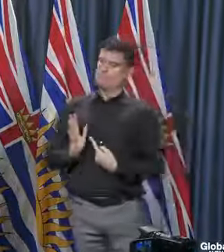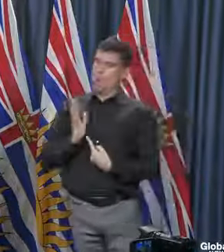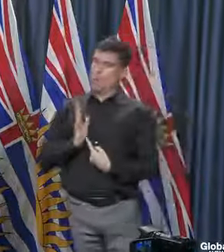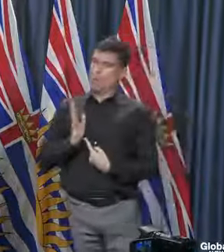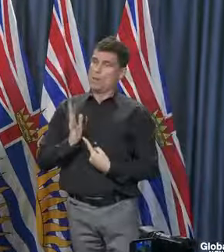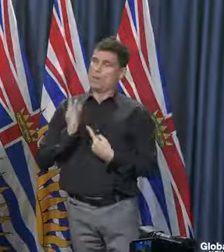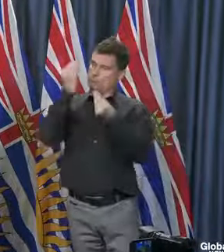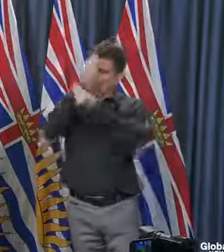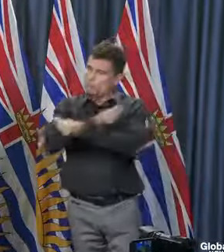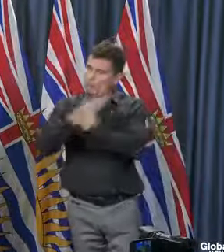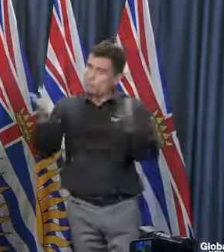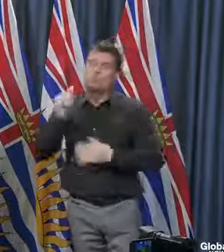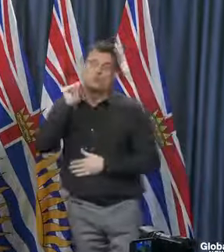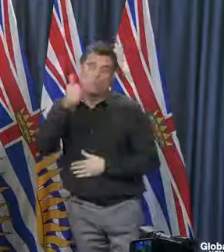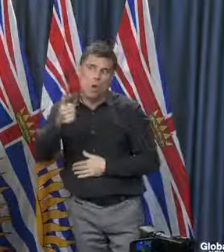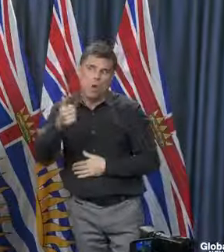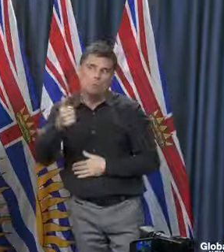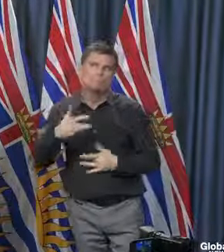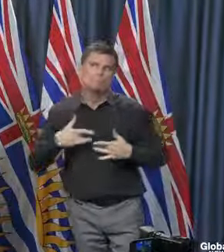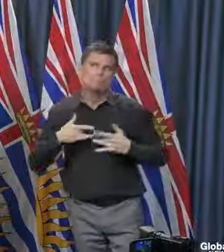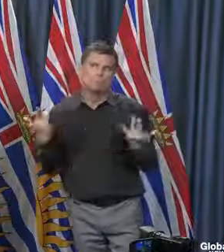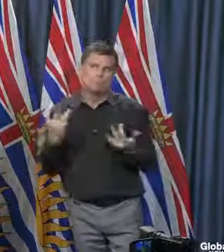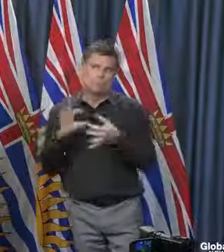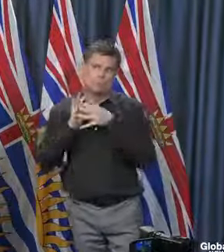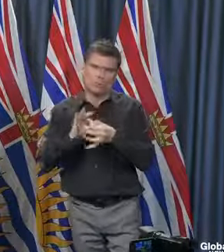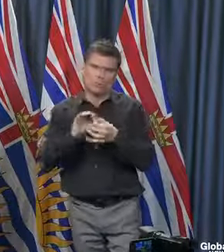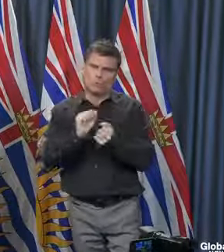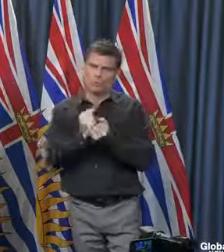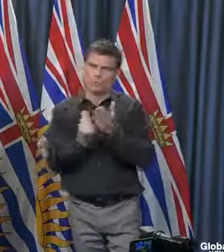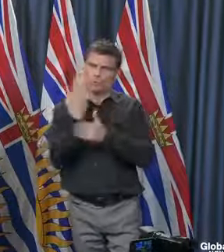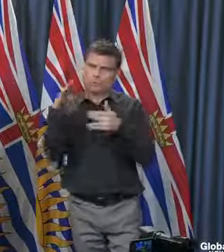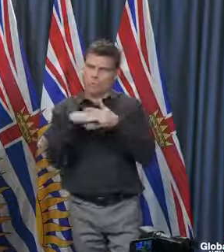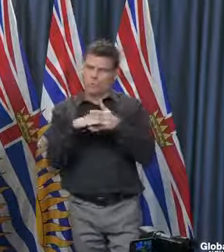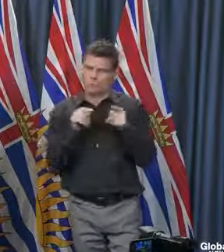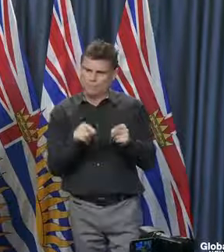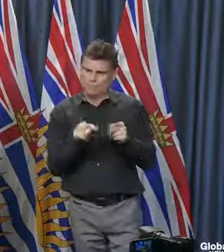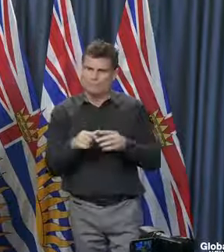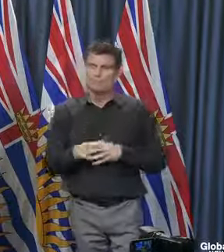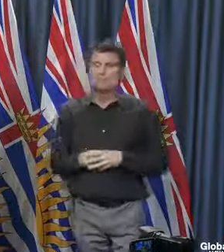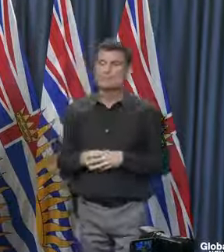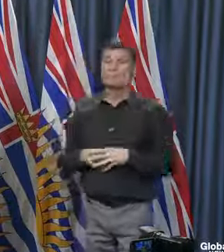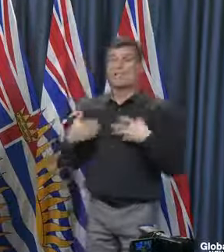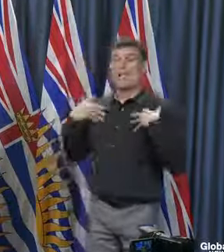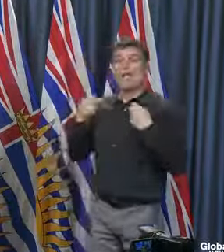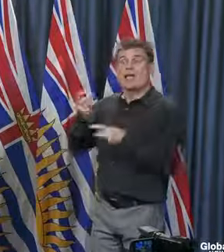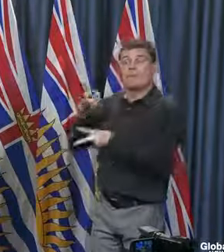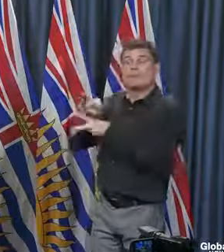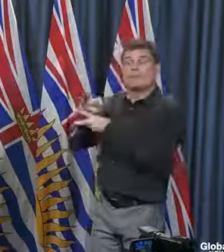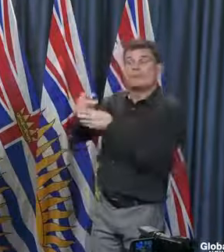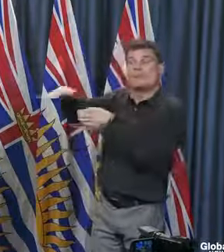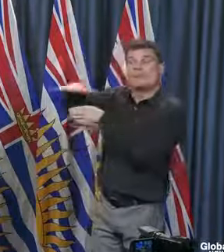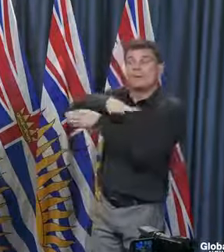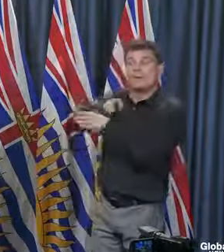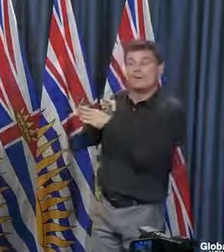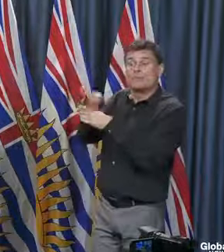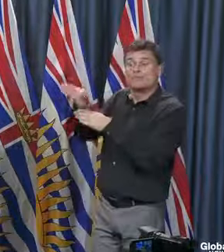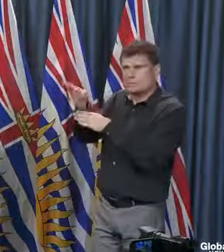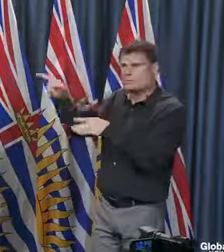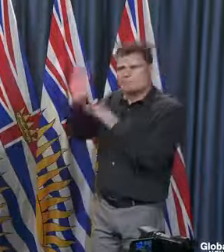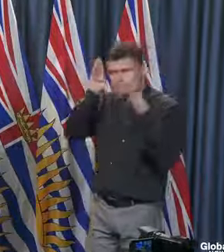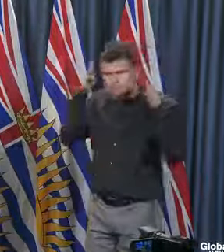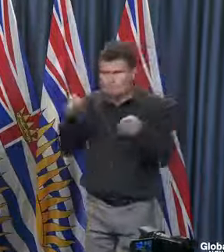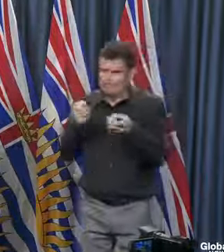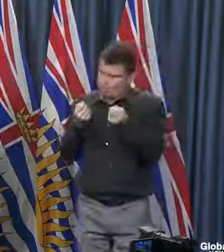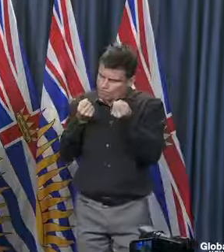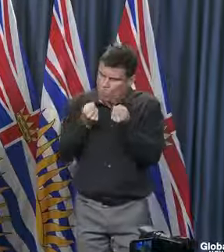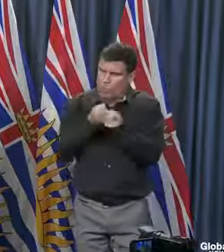allow 811 healthcare professionals to support more people who are experiencing COVID-19 symptoms or who require assistance with